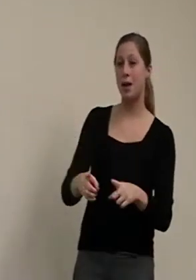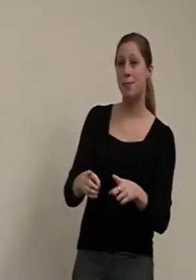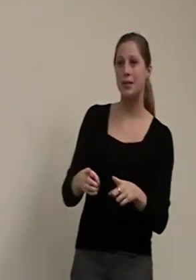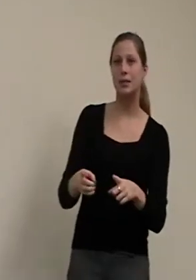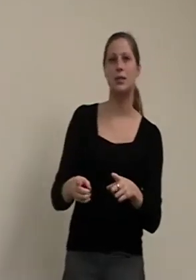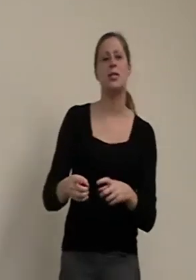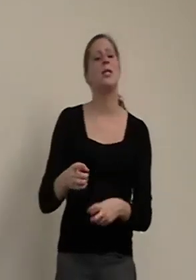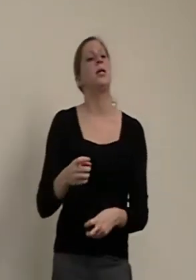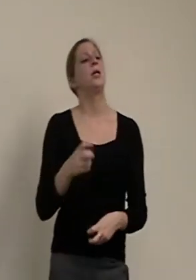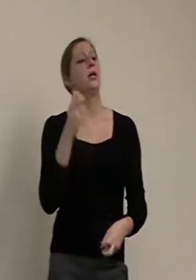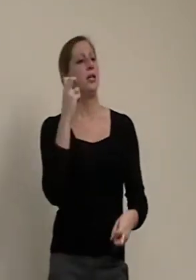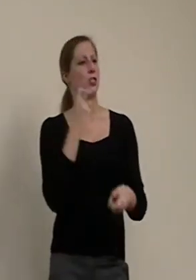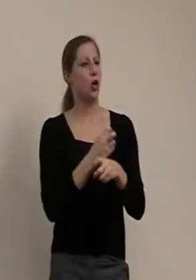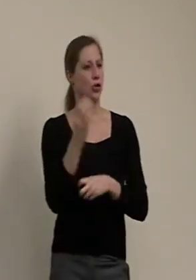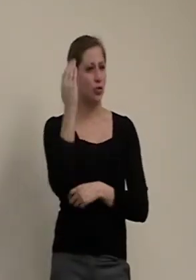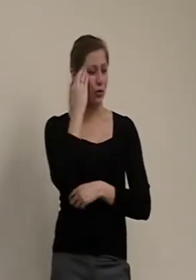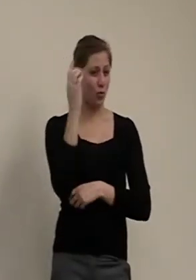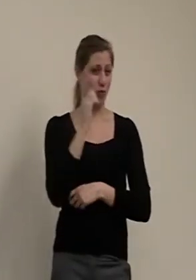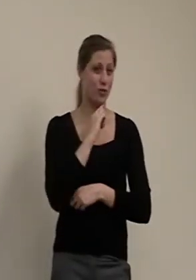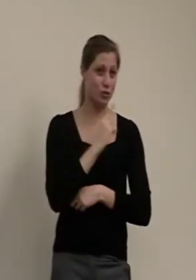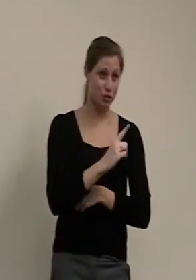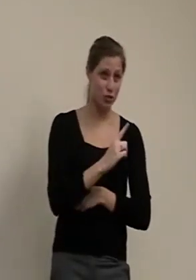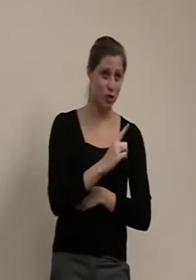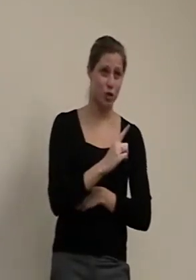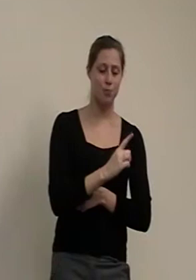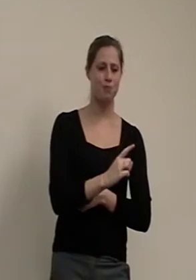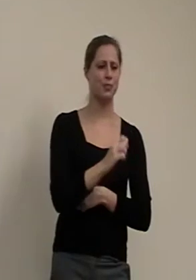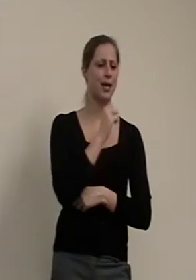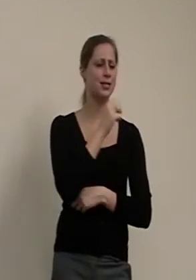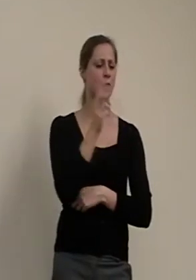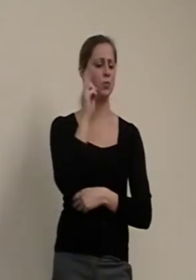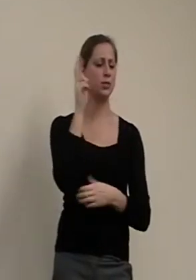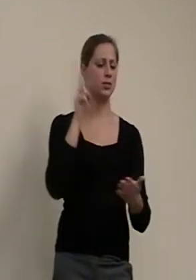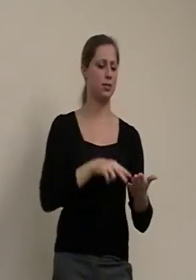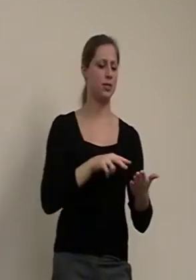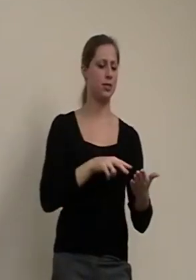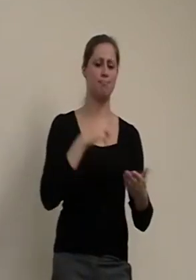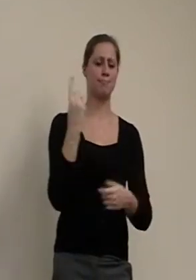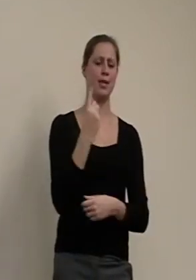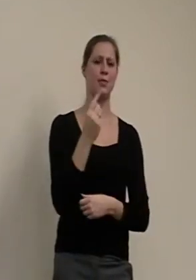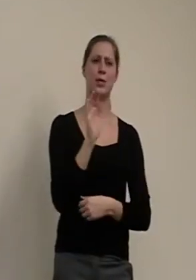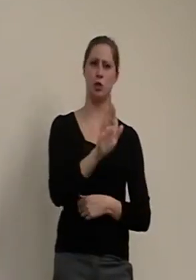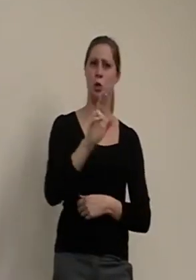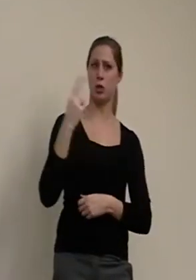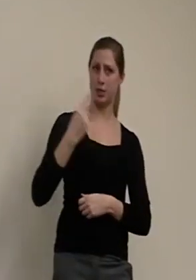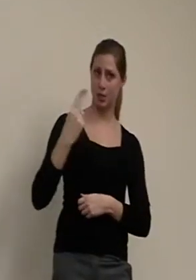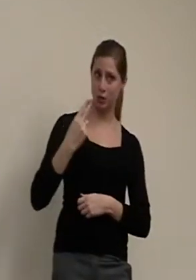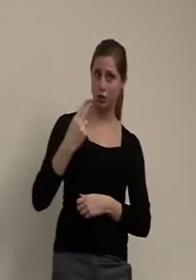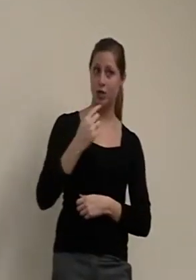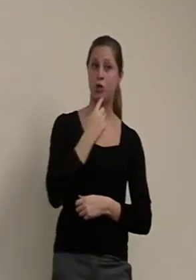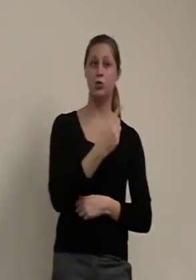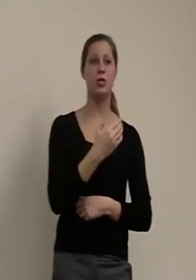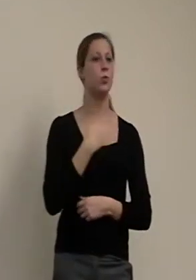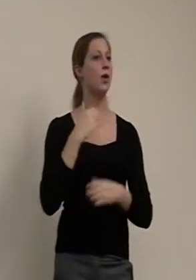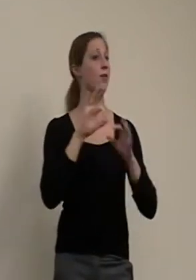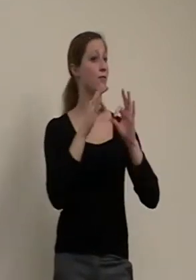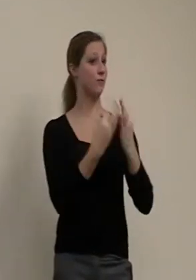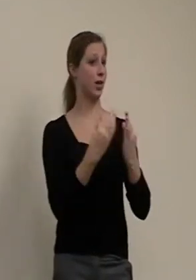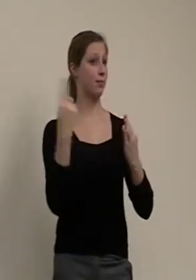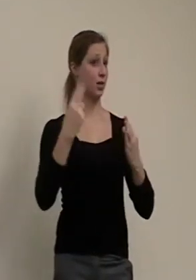know for sure. I don't see anything in your history that would tell me, except for you said you had a family history of hearing loss. That was more of a later